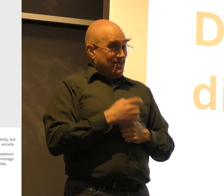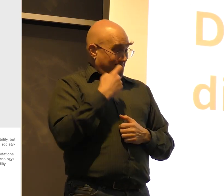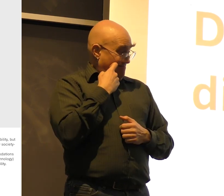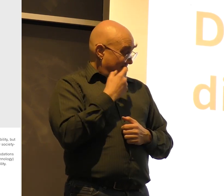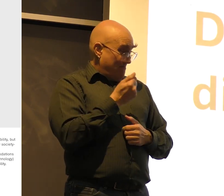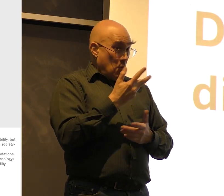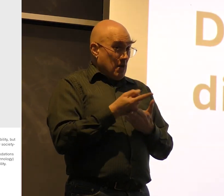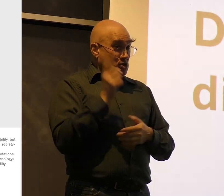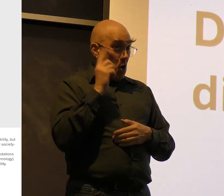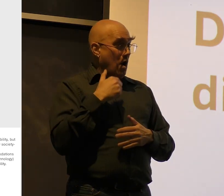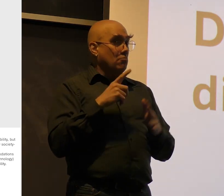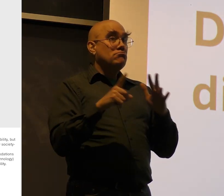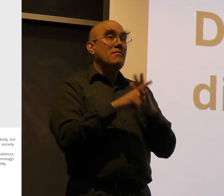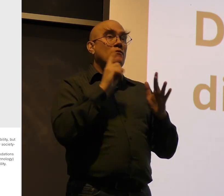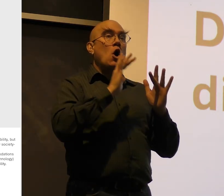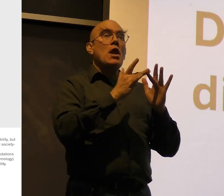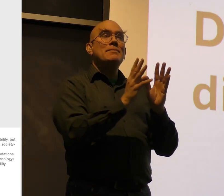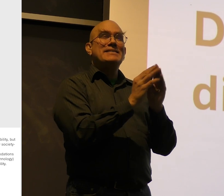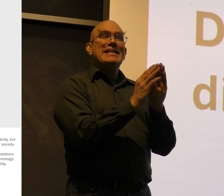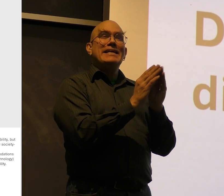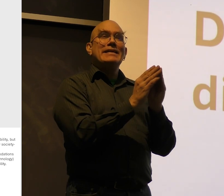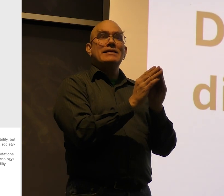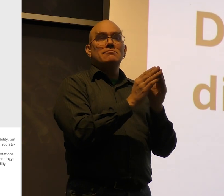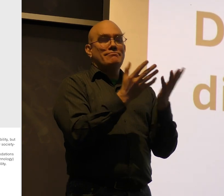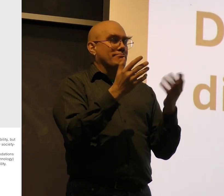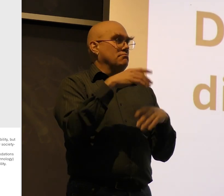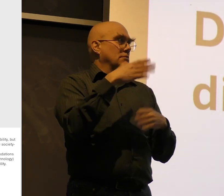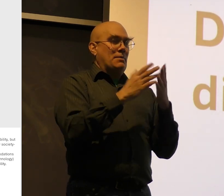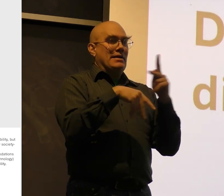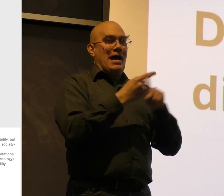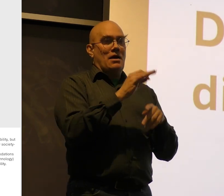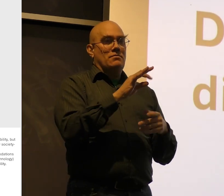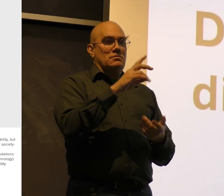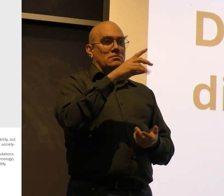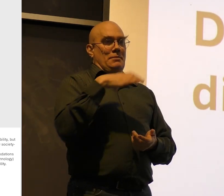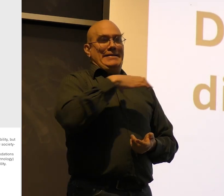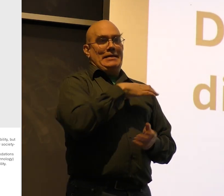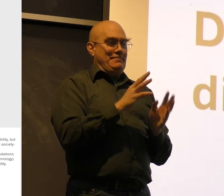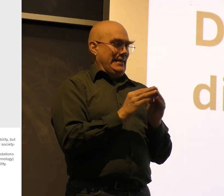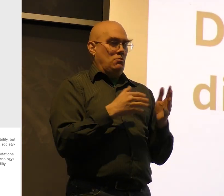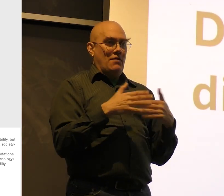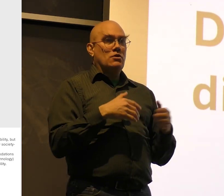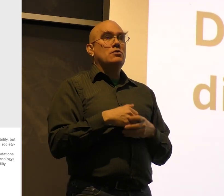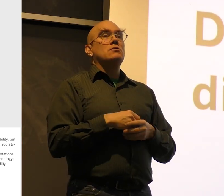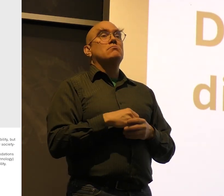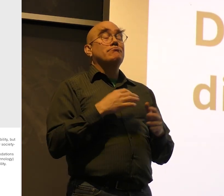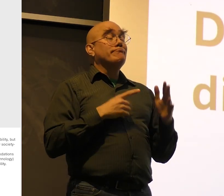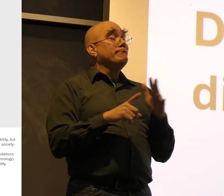everything's always perfect. A couple of weeks ago, I was having an online meeting. There was some kind of, I don't know, committee meeting or something, whatever.